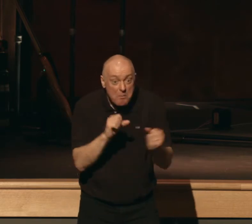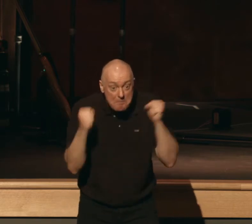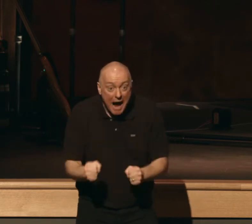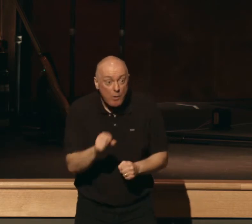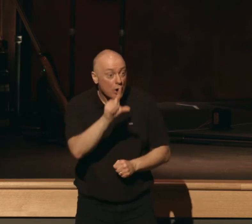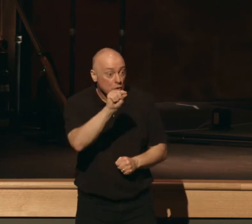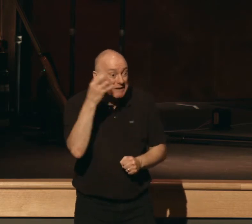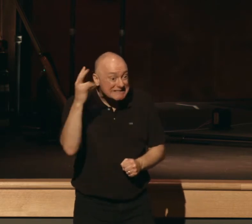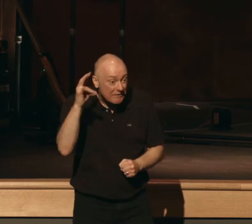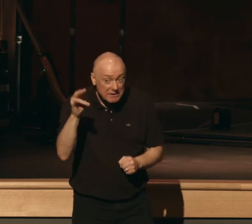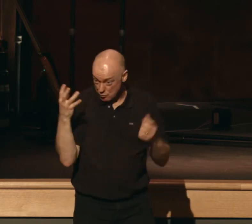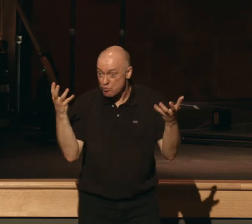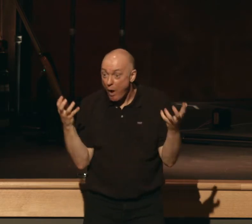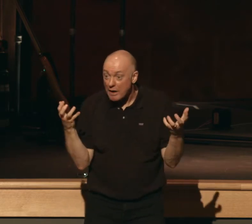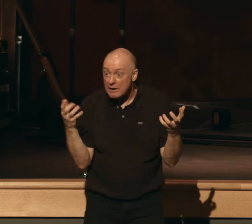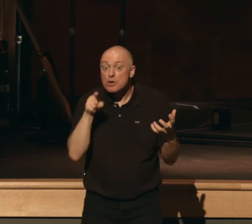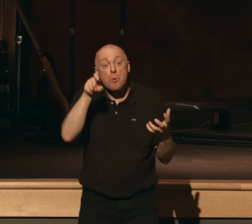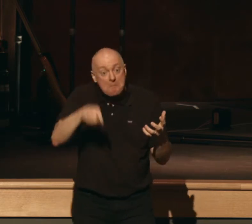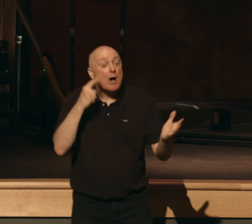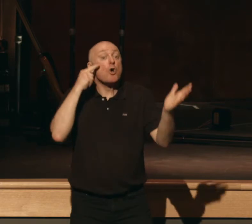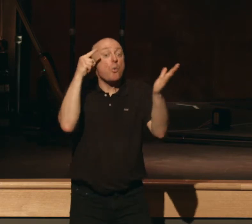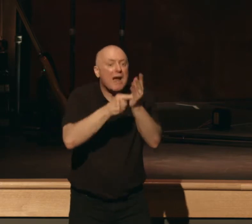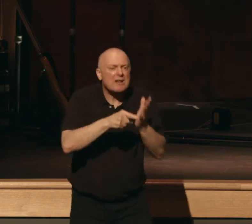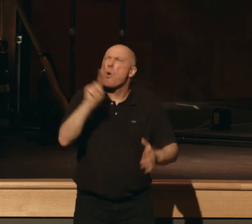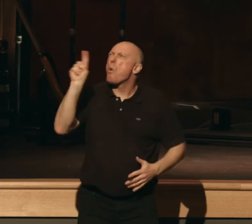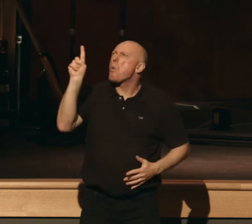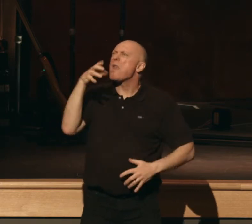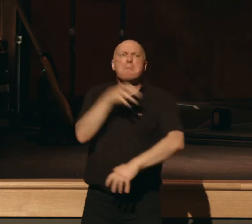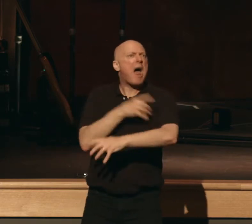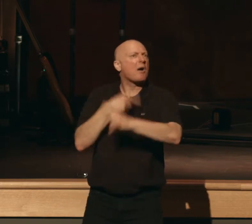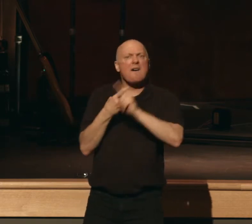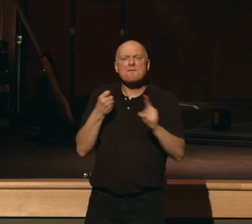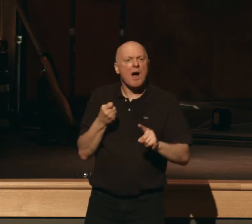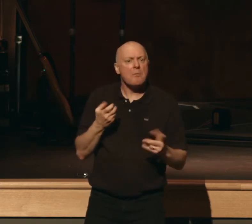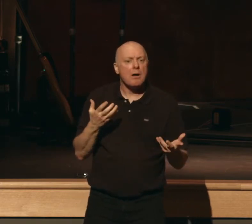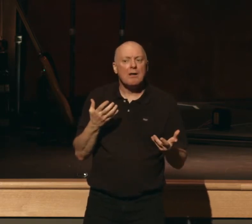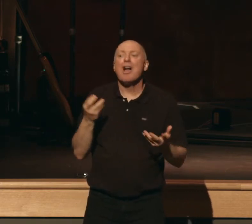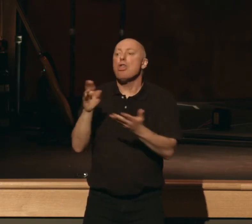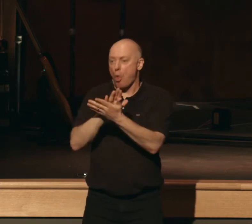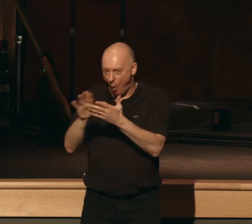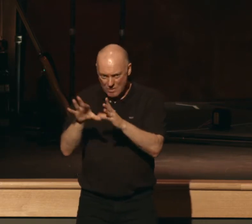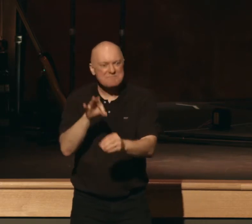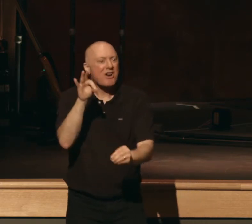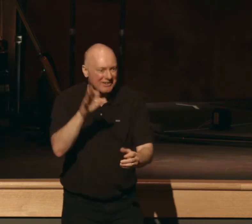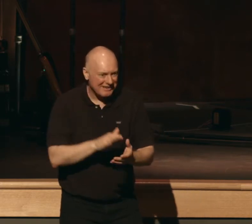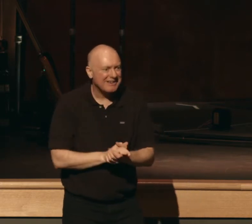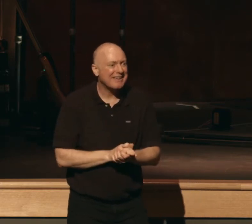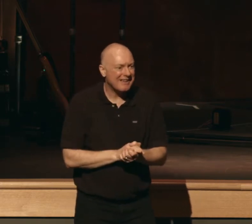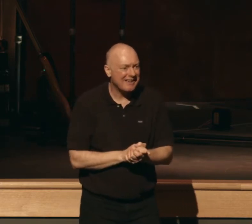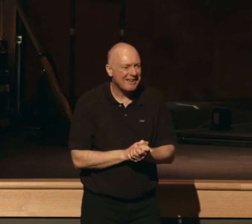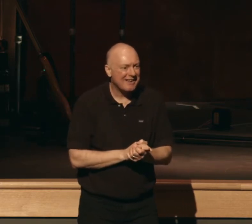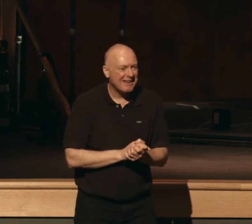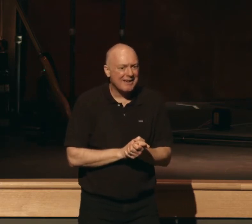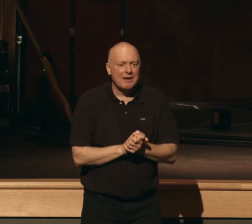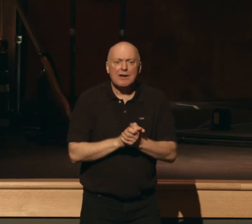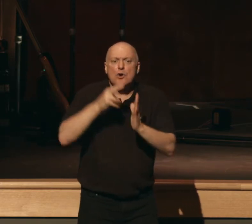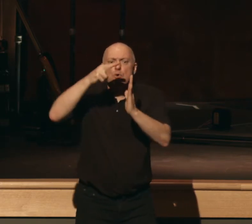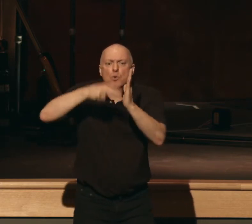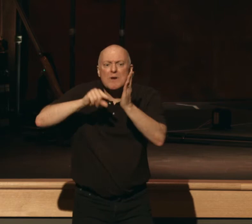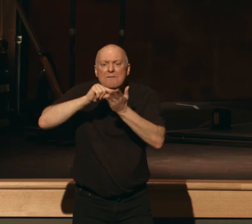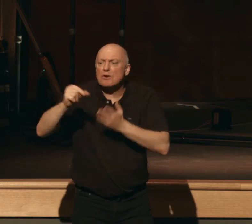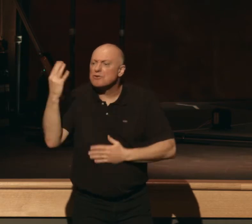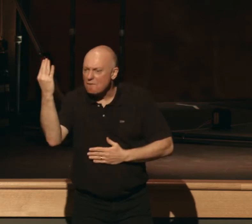in 2017, we must recognize the source of all power, the Holy Spirit. Have a look back at